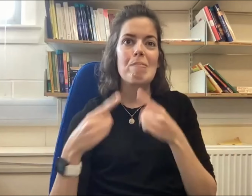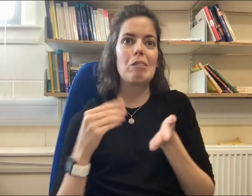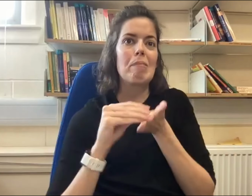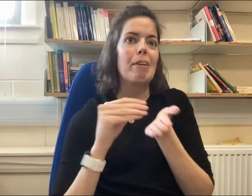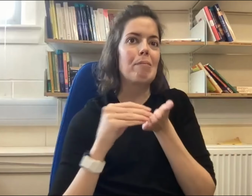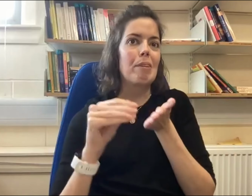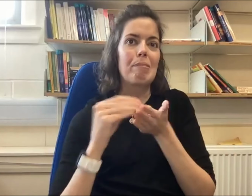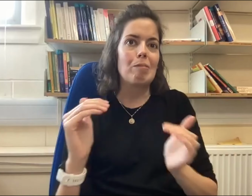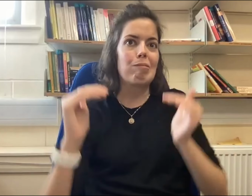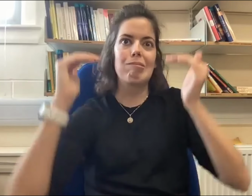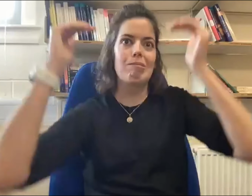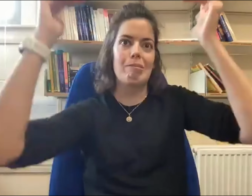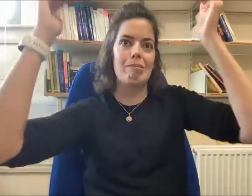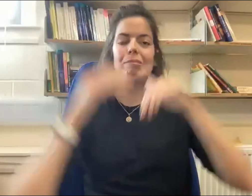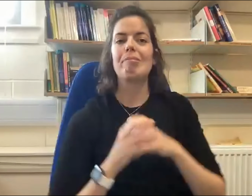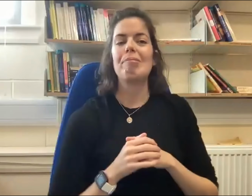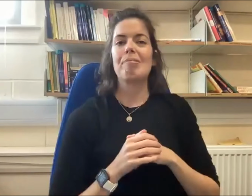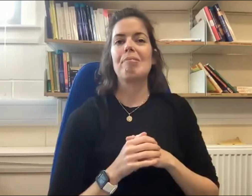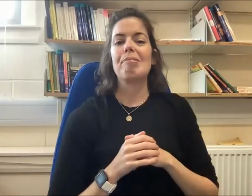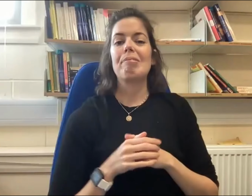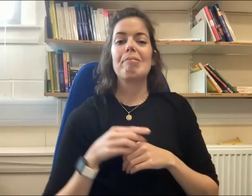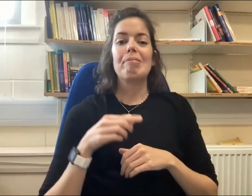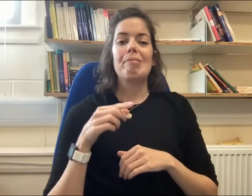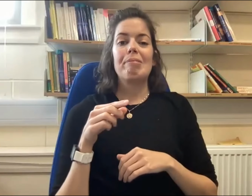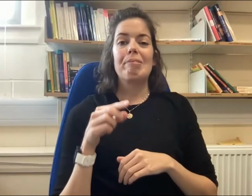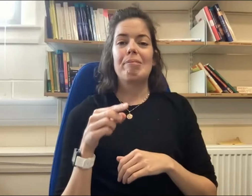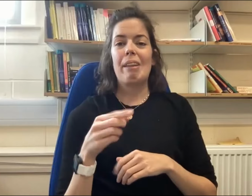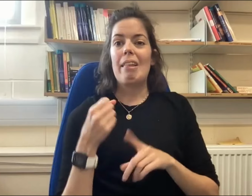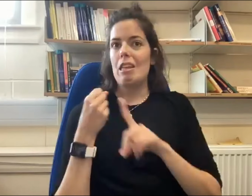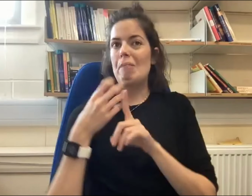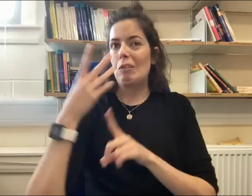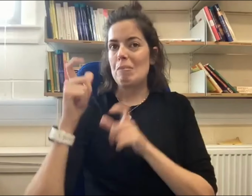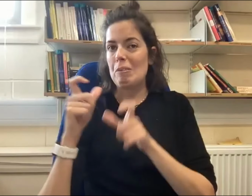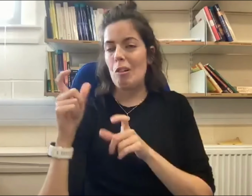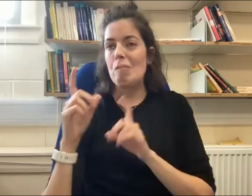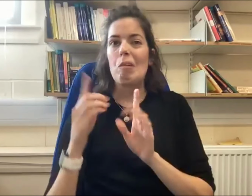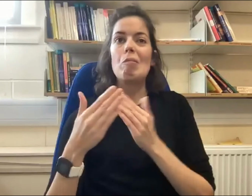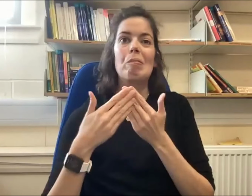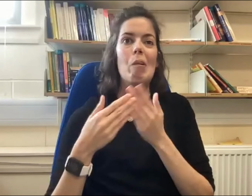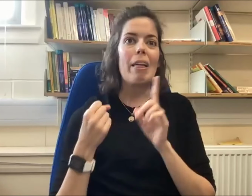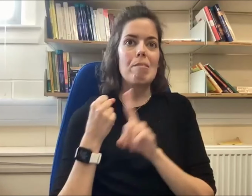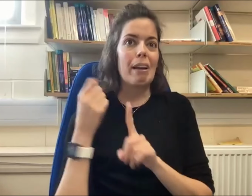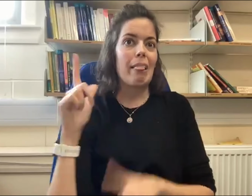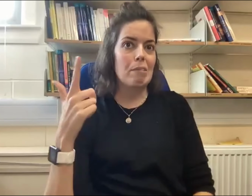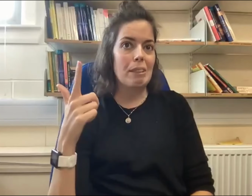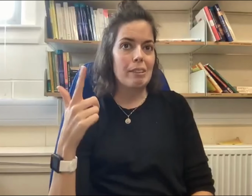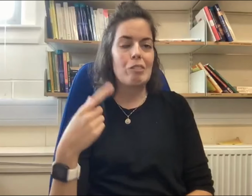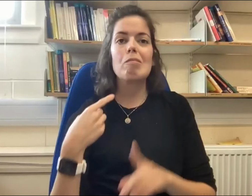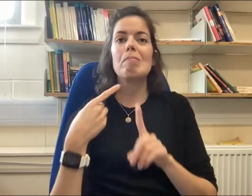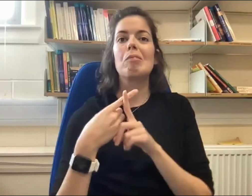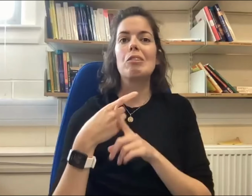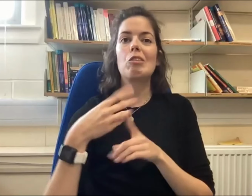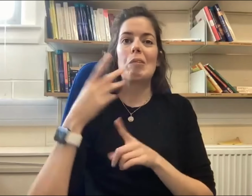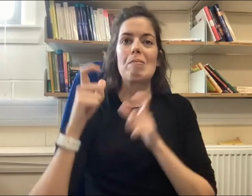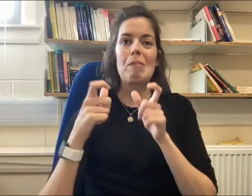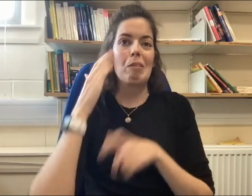living rise so steeply that it's impossible for people to continue living in that area and they have to move out. And that has a